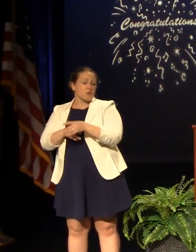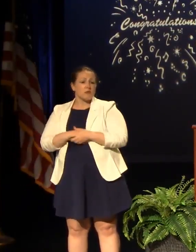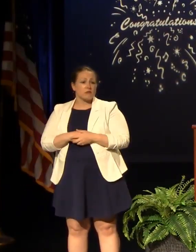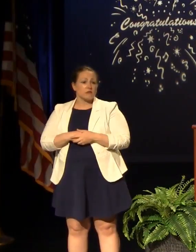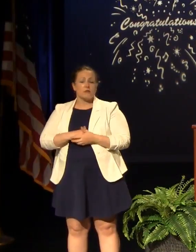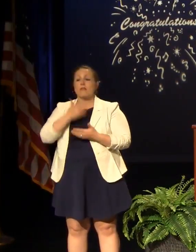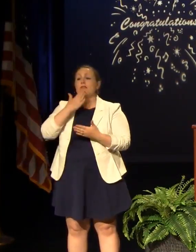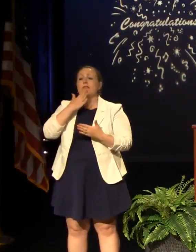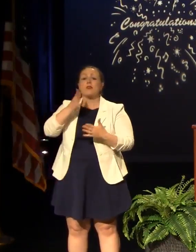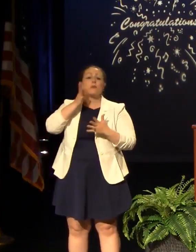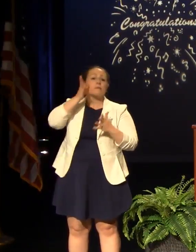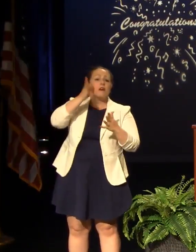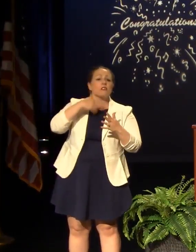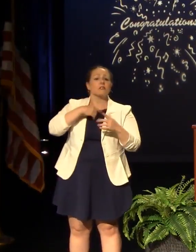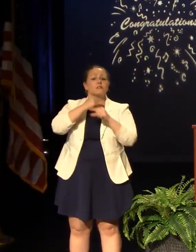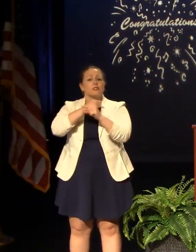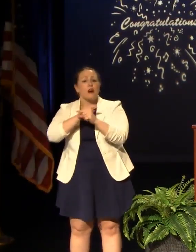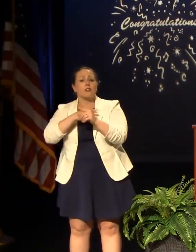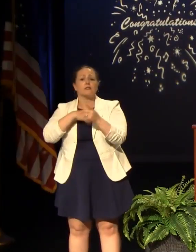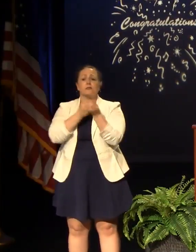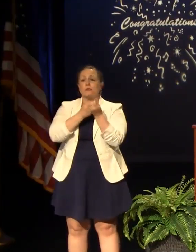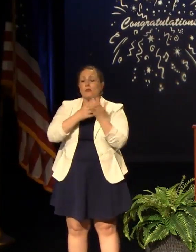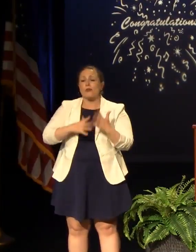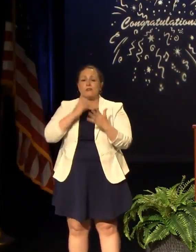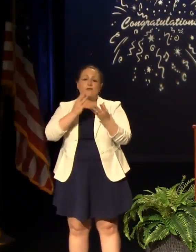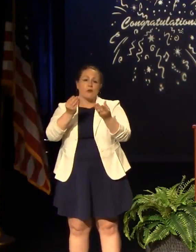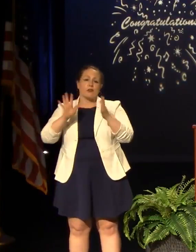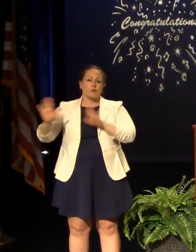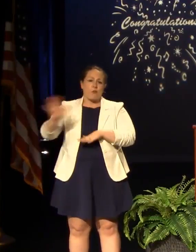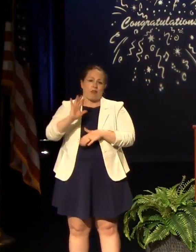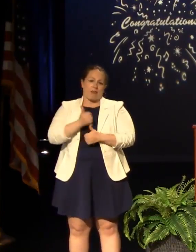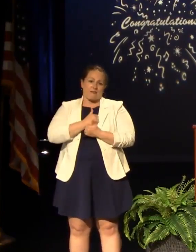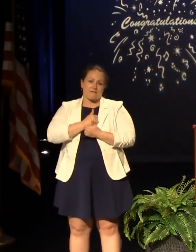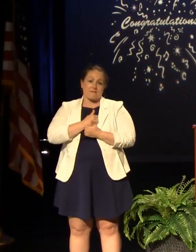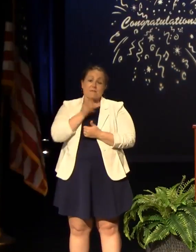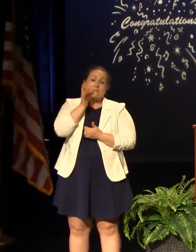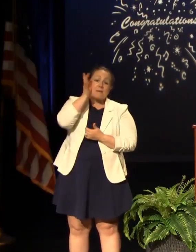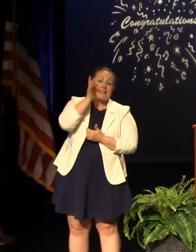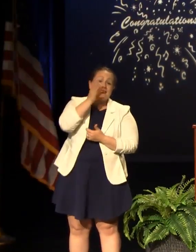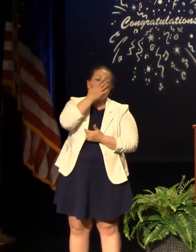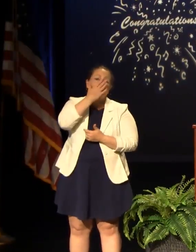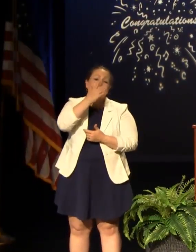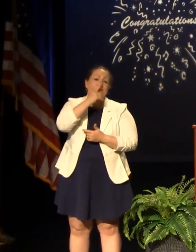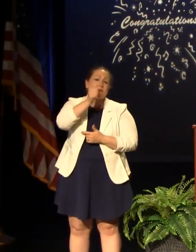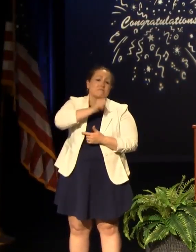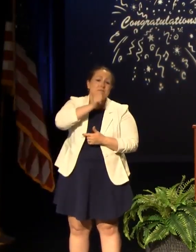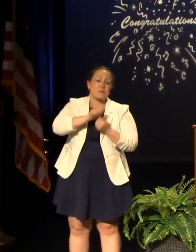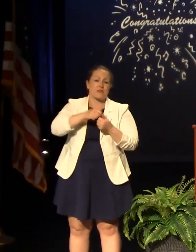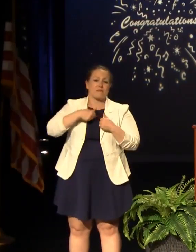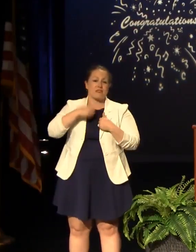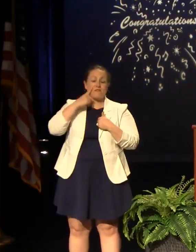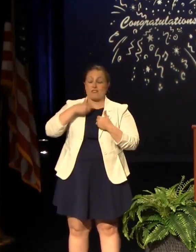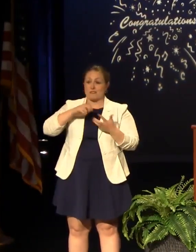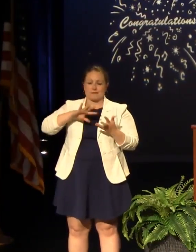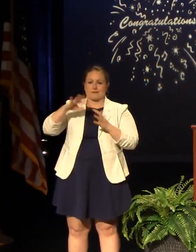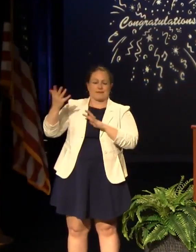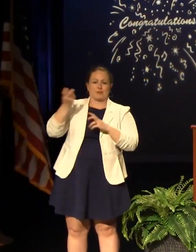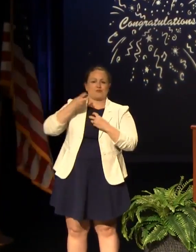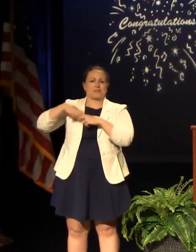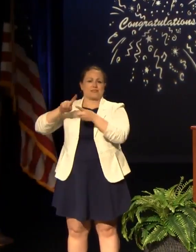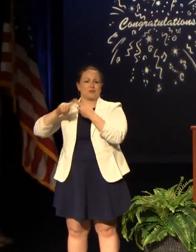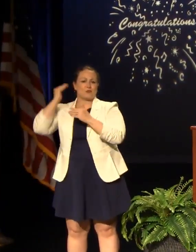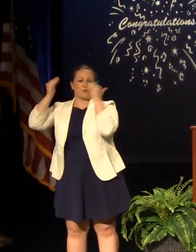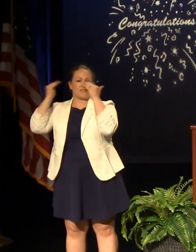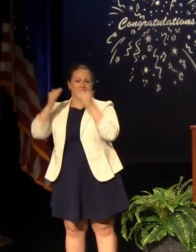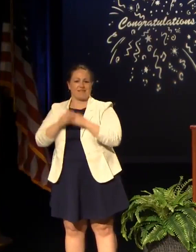for giving us unwavering love. Thank you, Mom and Dad, for putting up with me through this chaotic transition into adulthood. And thank you to